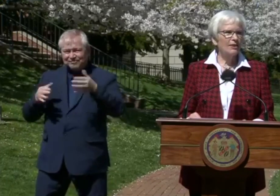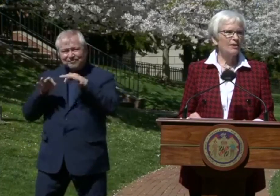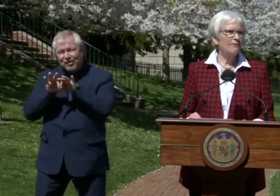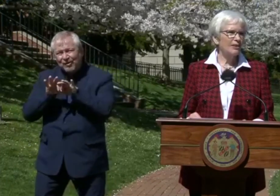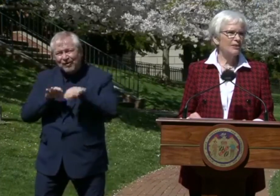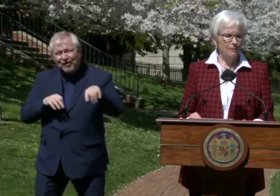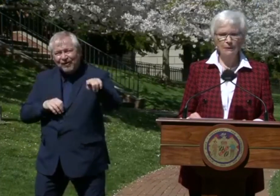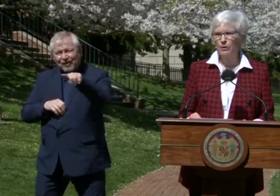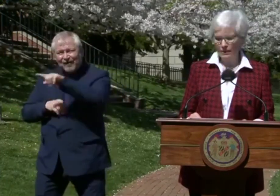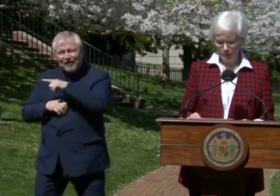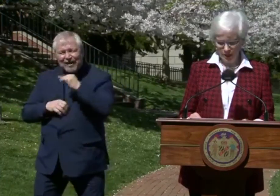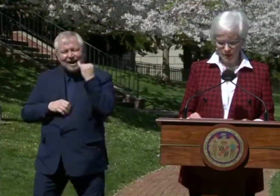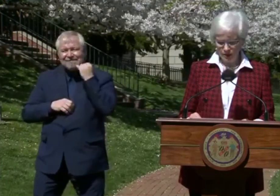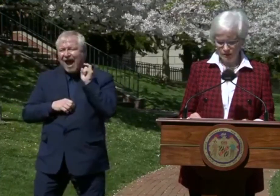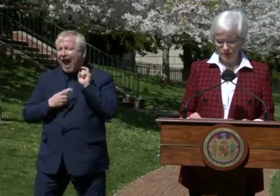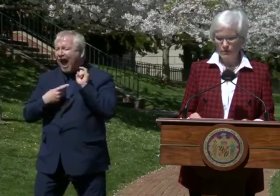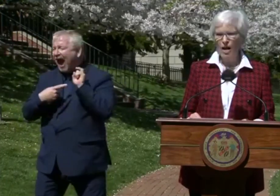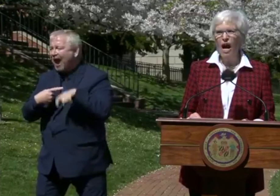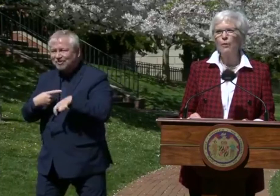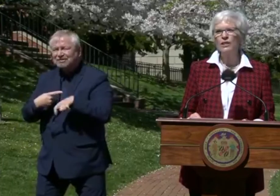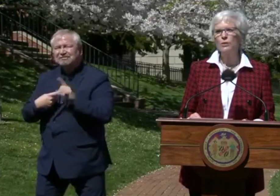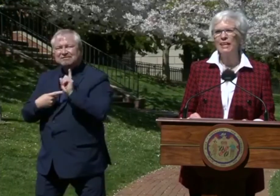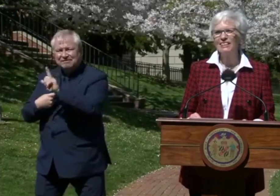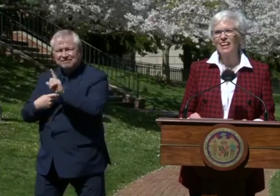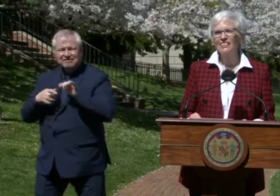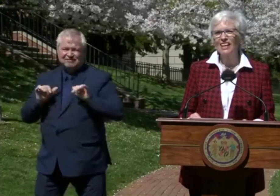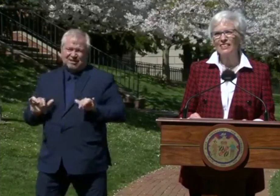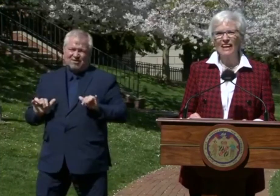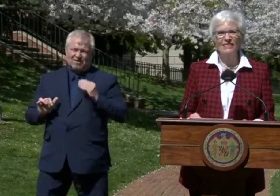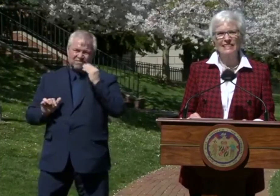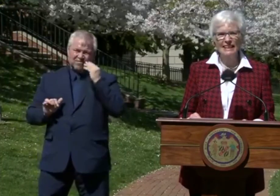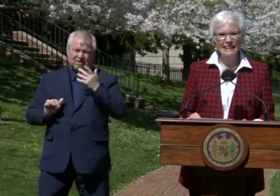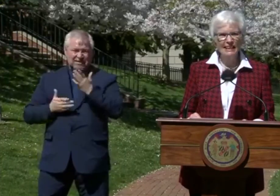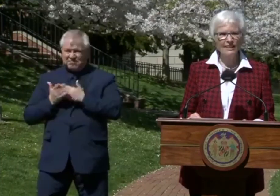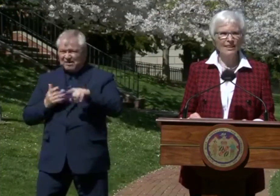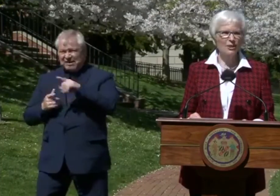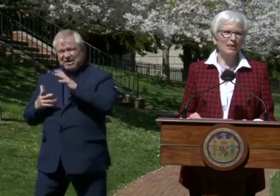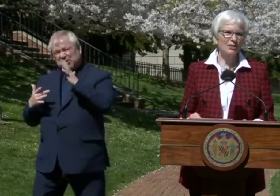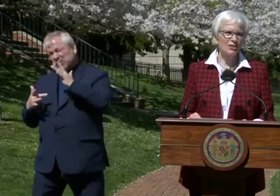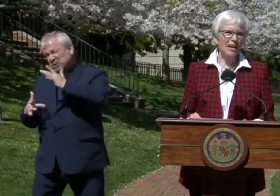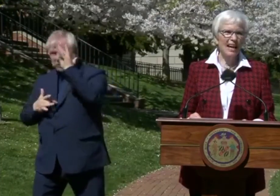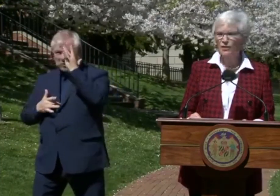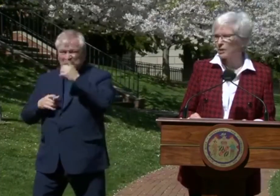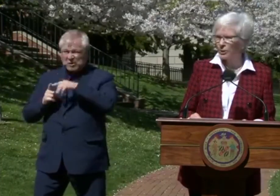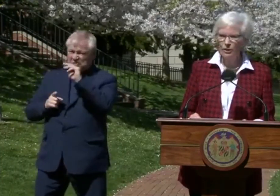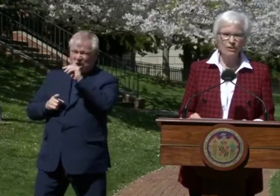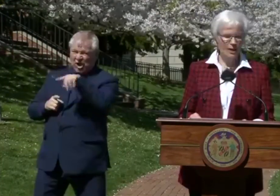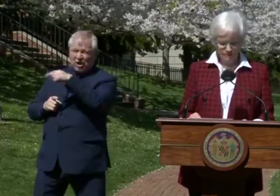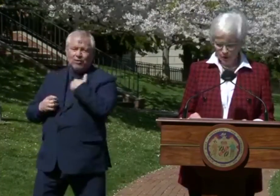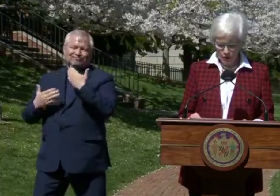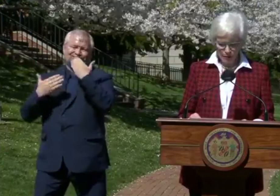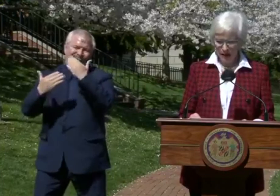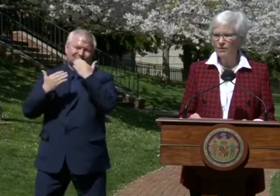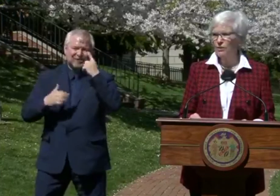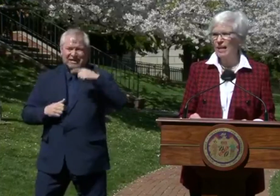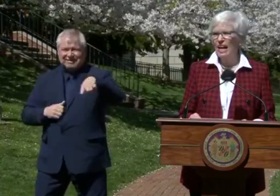that there are some very sick people here in Maryland. I want to recognize and thank the dedicated and courageous healthcare workers and